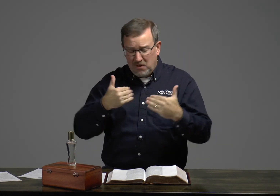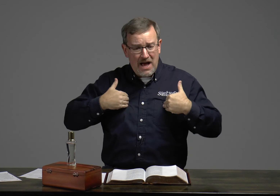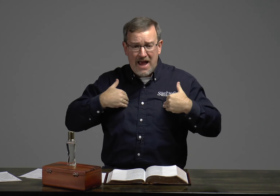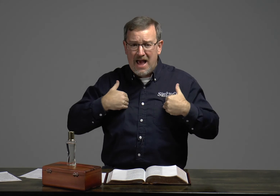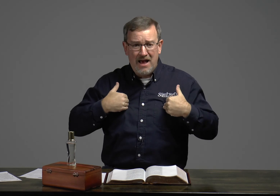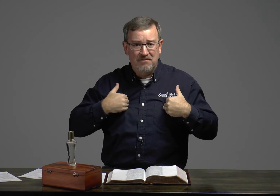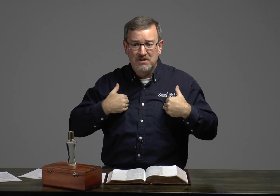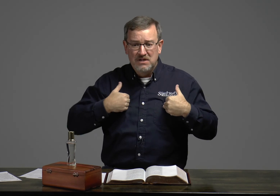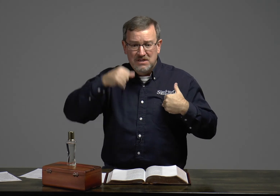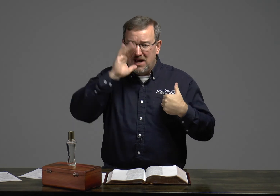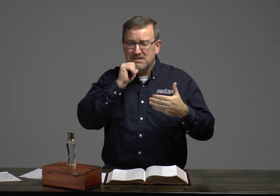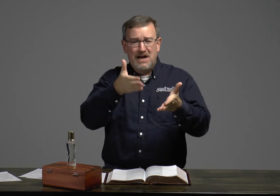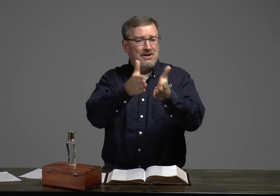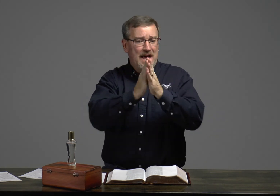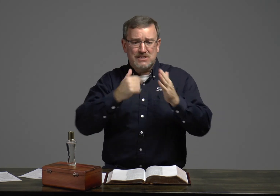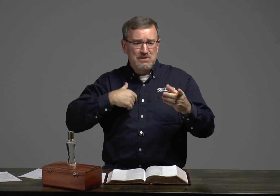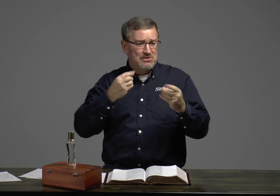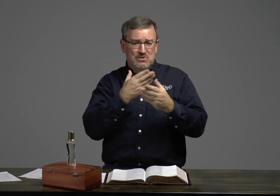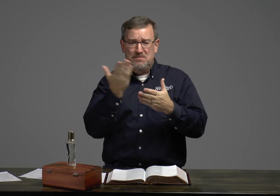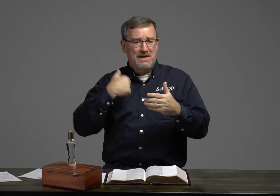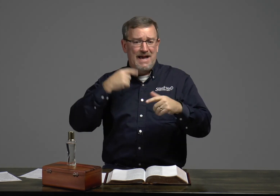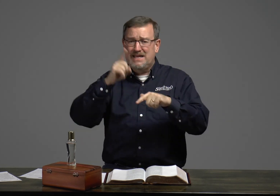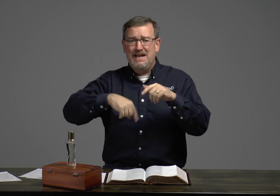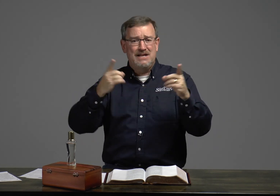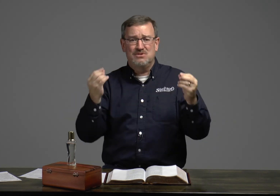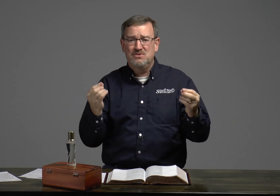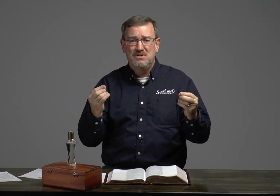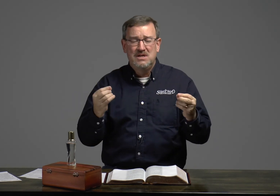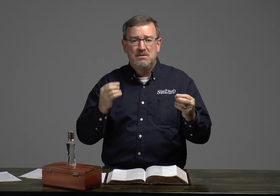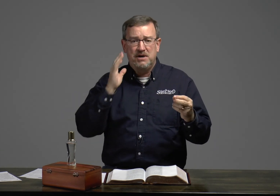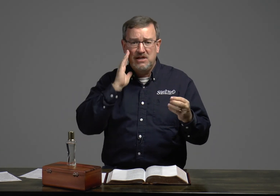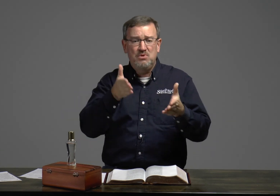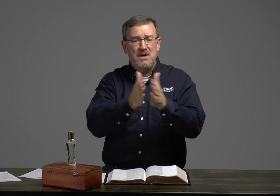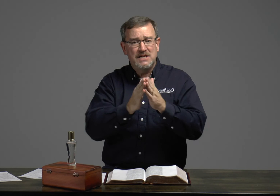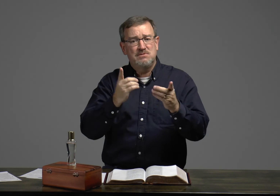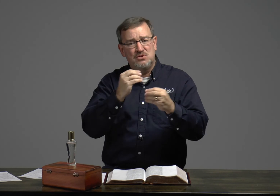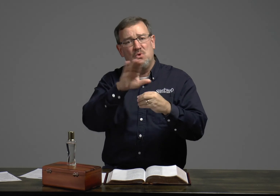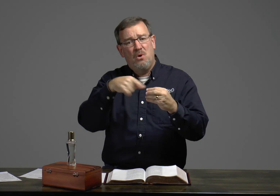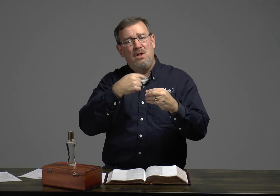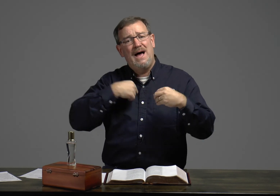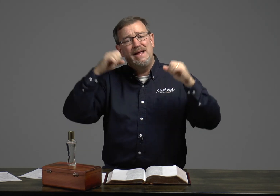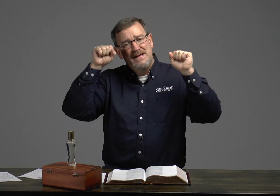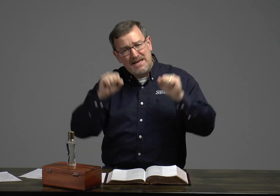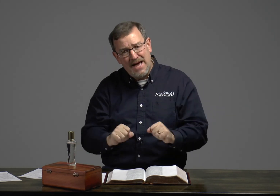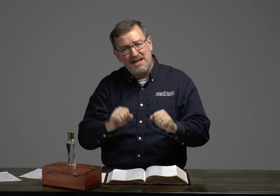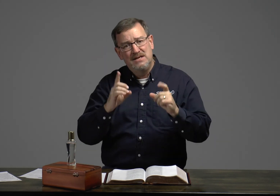I have. God is not going to ask me to do something I cannot do, but he will ask me to do all I can